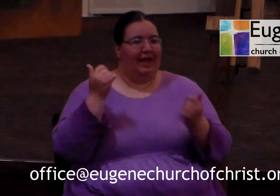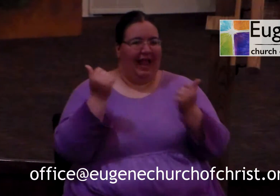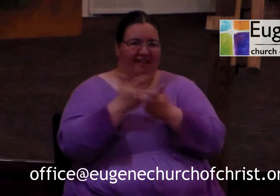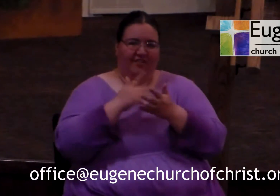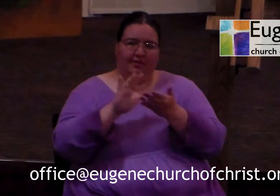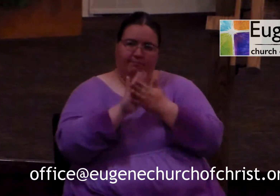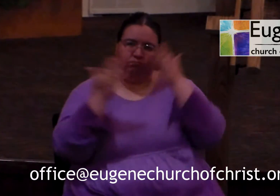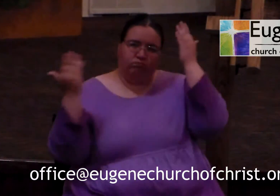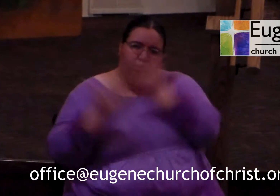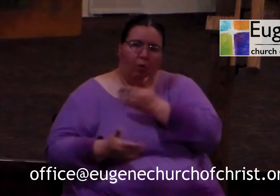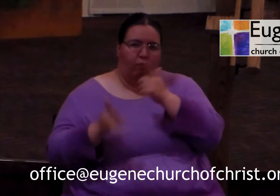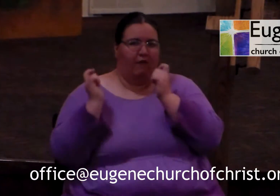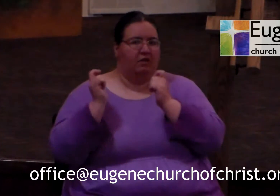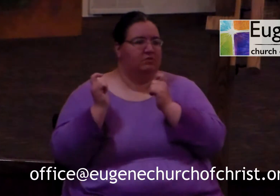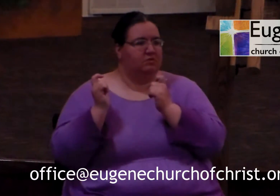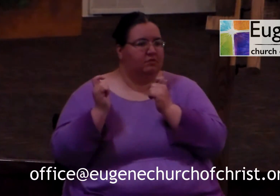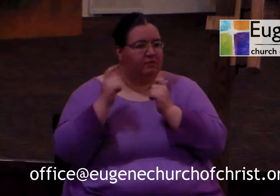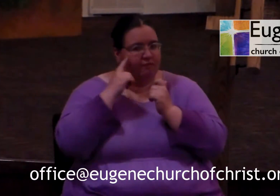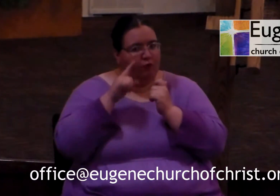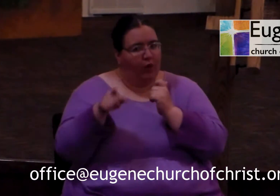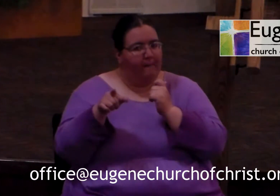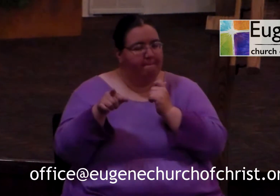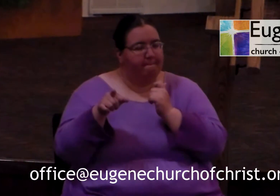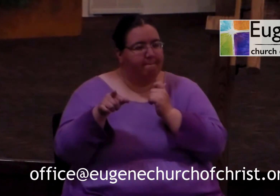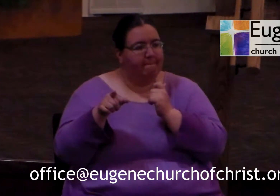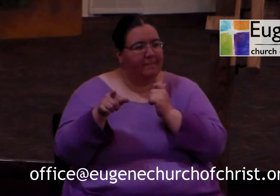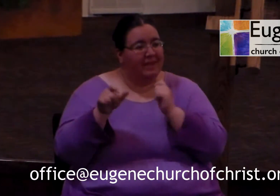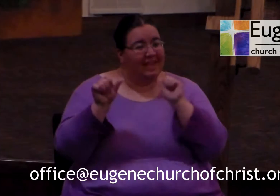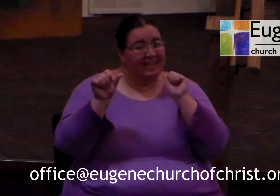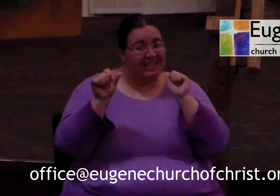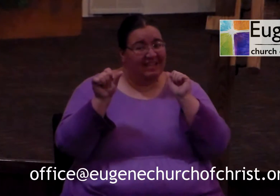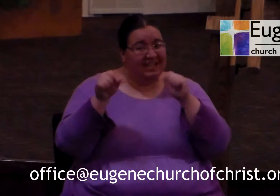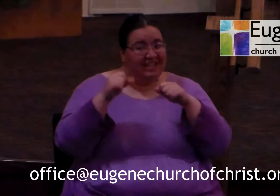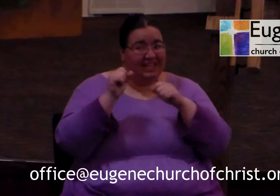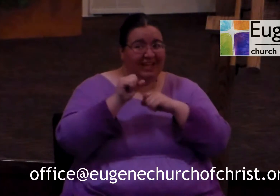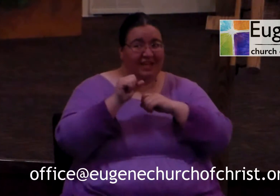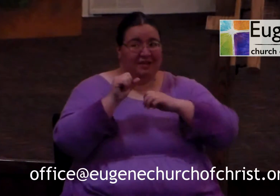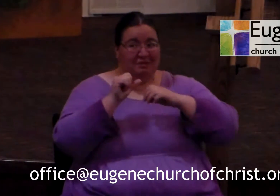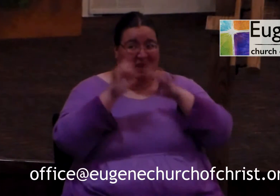Judas. And if you can imagine the looking over his shoulder that he will be doing for the next little while,